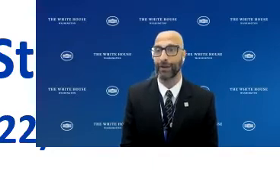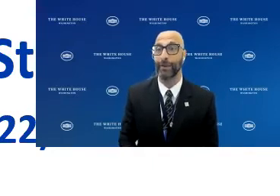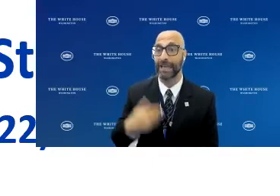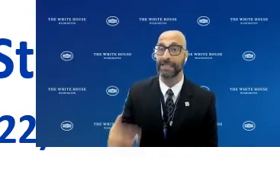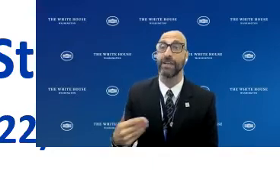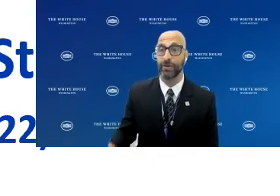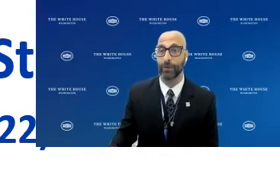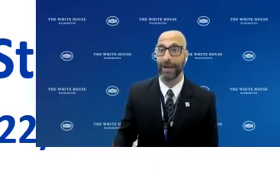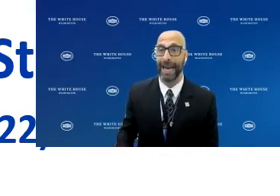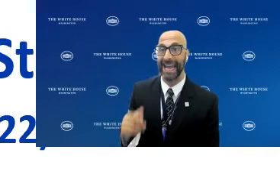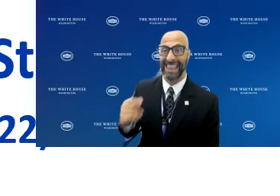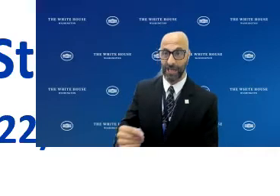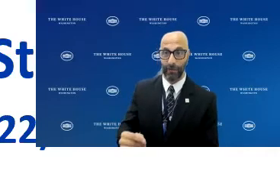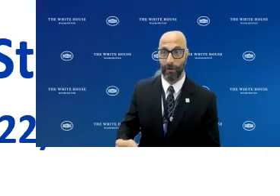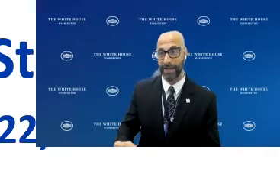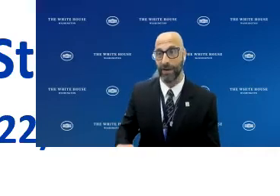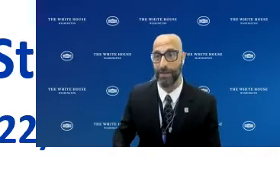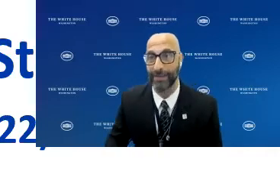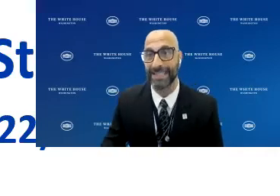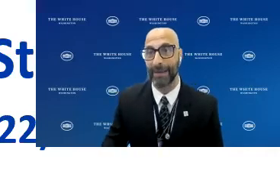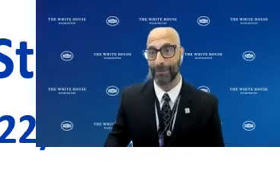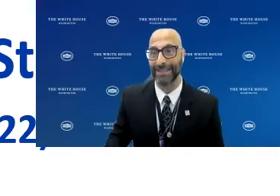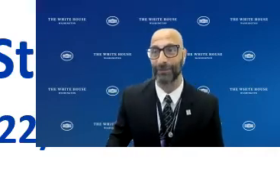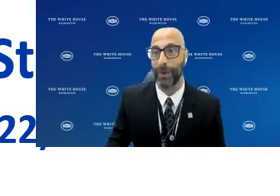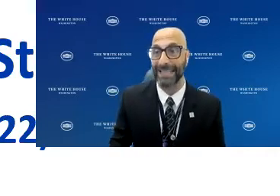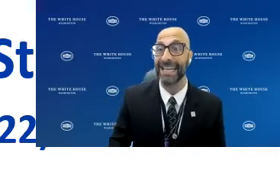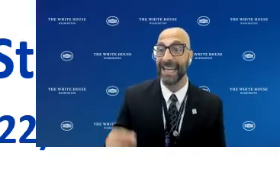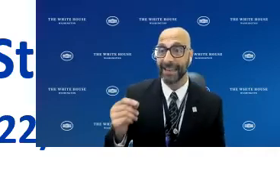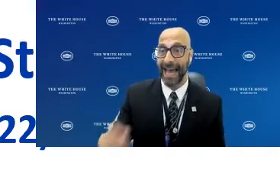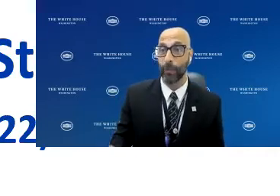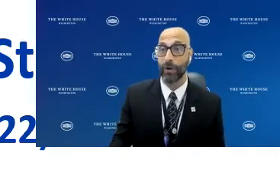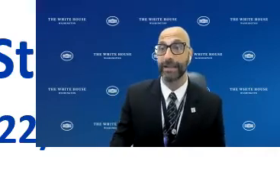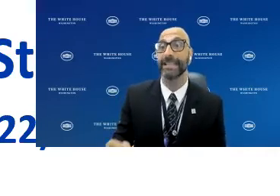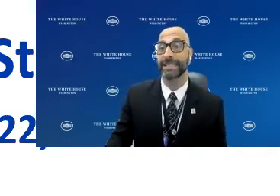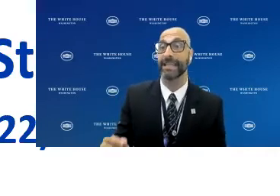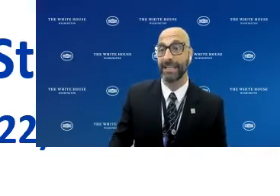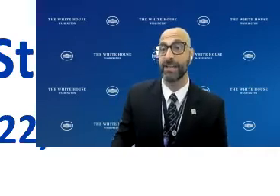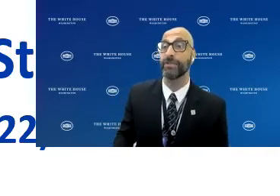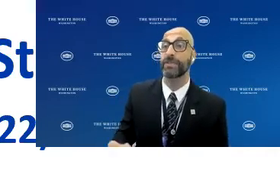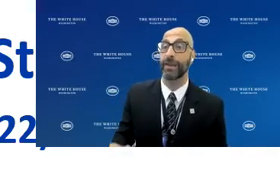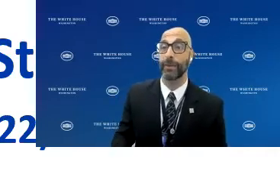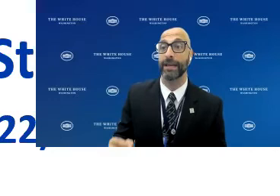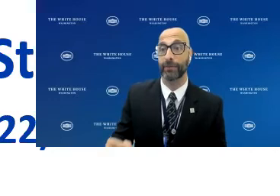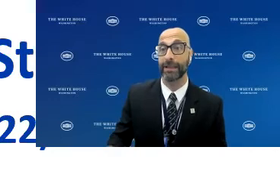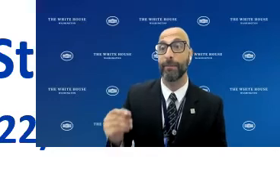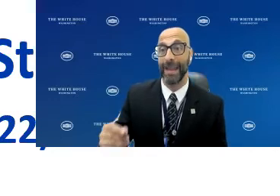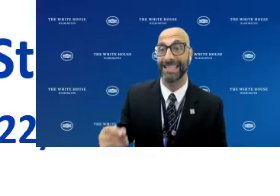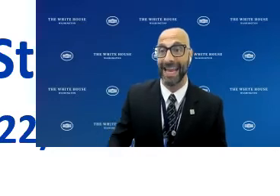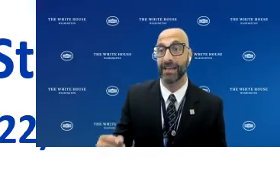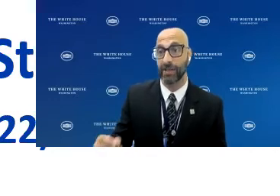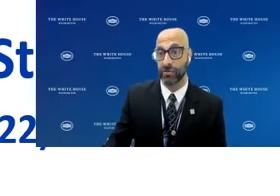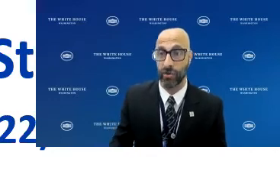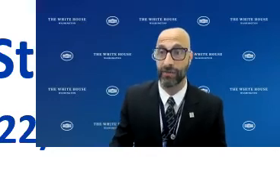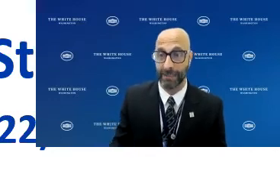becomes really critical that we continue the work. And I think you've already heard about the supplemental request. That work needs to continue so that we can